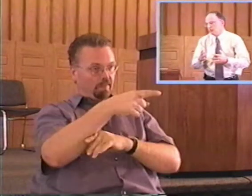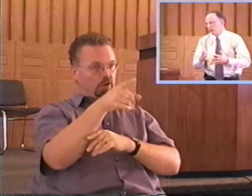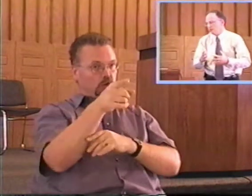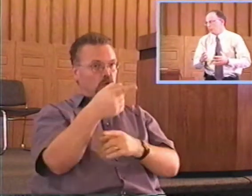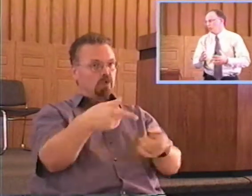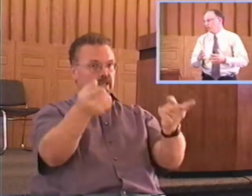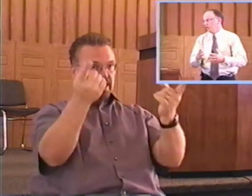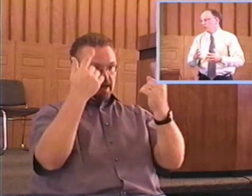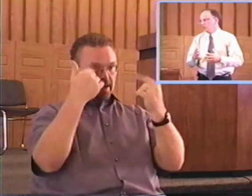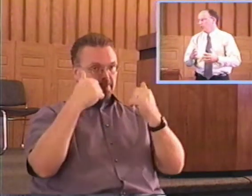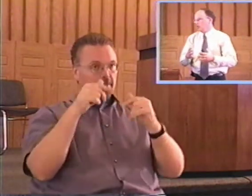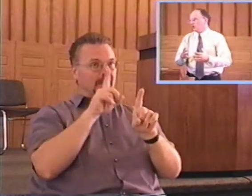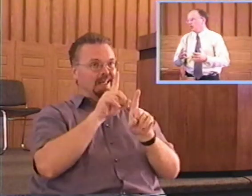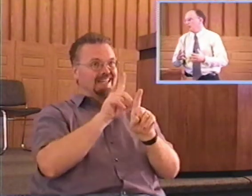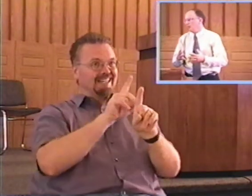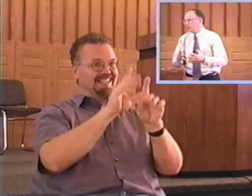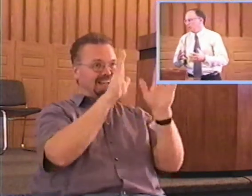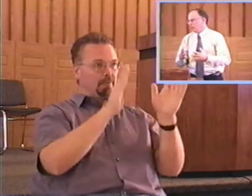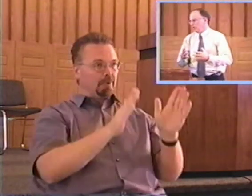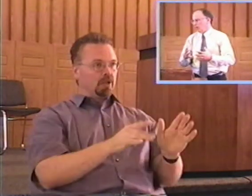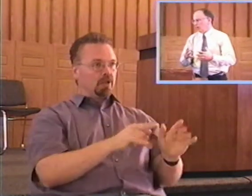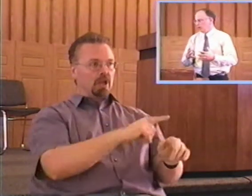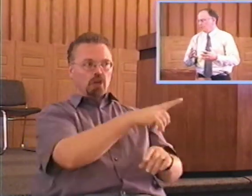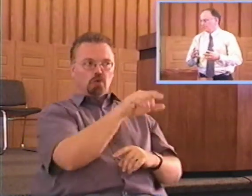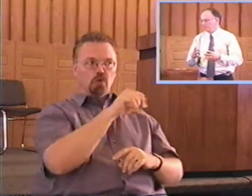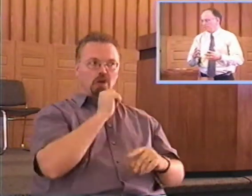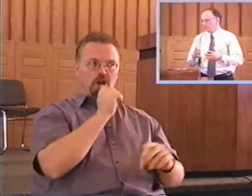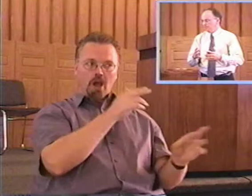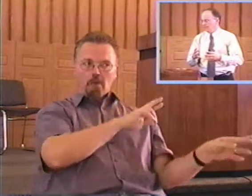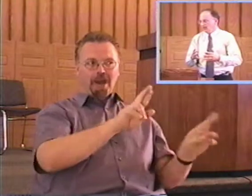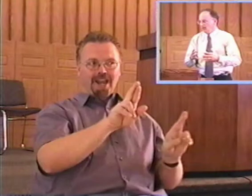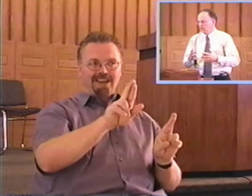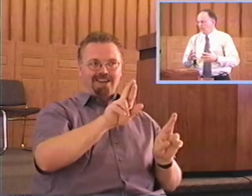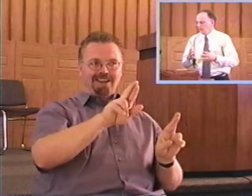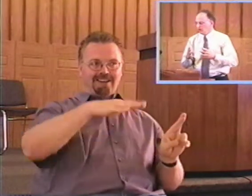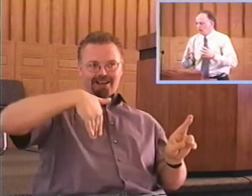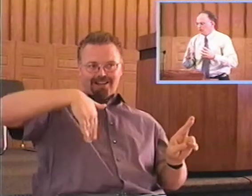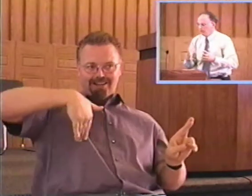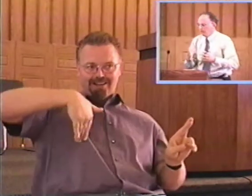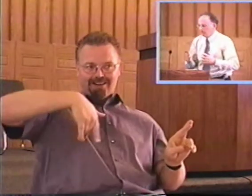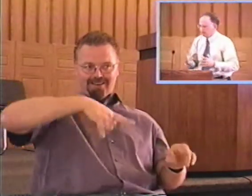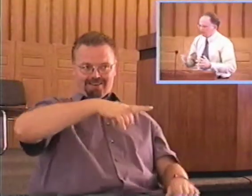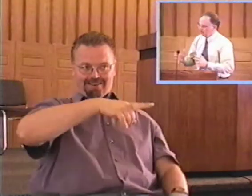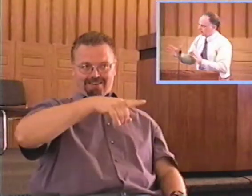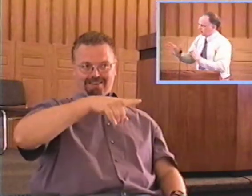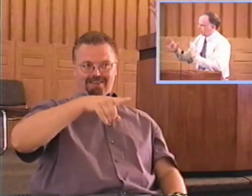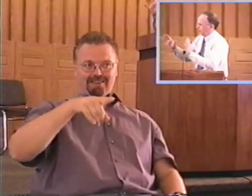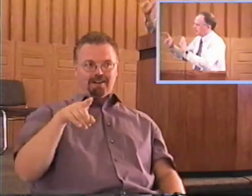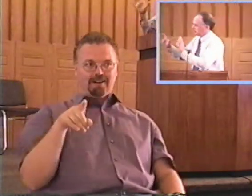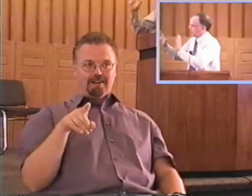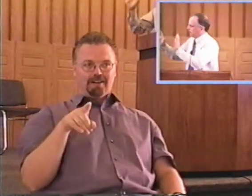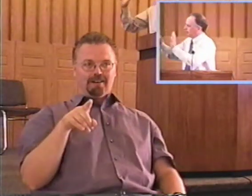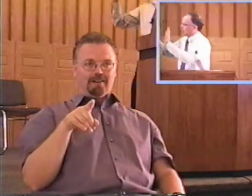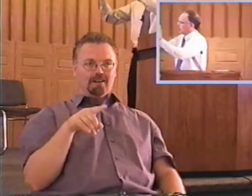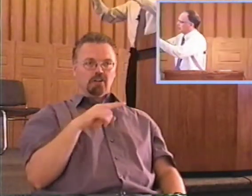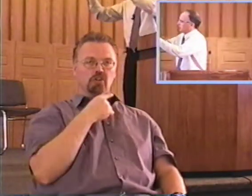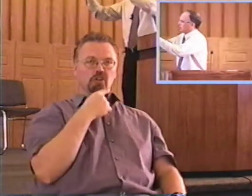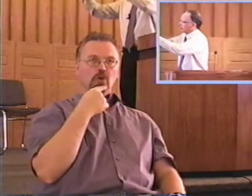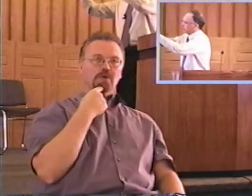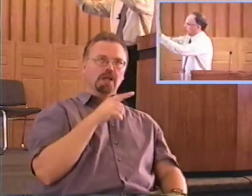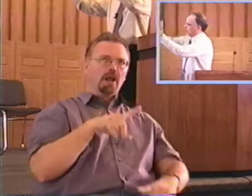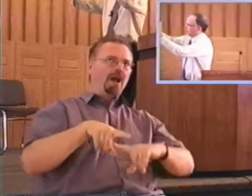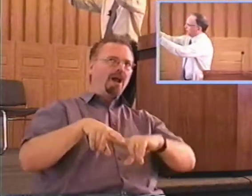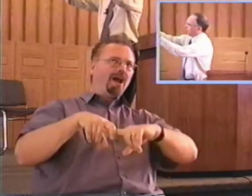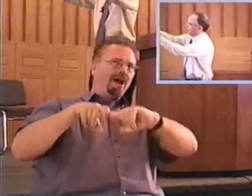and be a disciple. And you're not ready for that. You're not ready for that. And so you say, well,